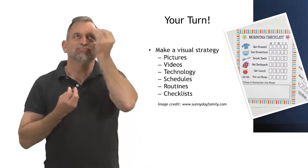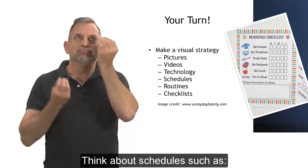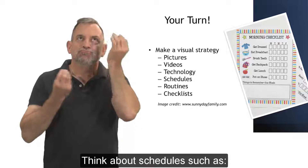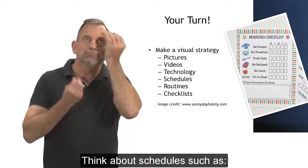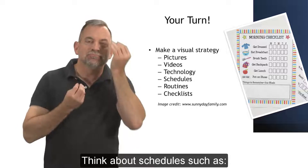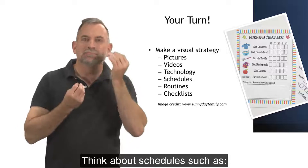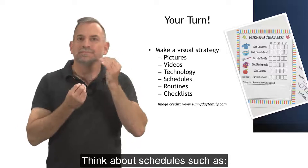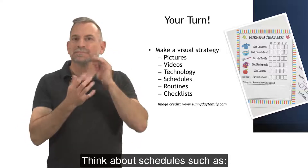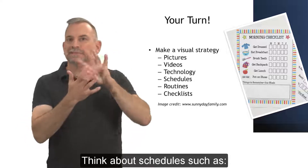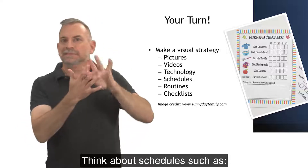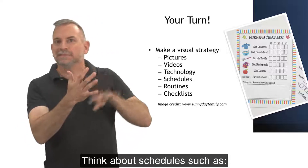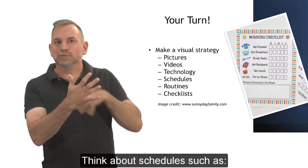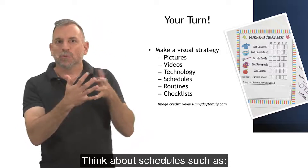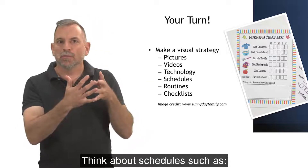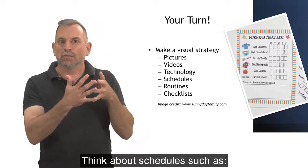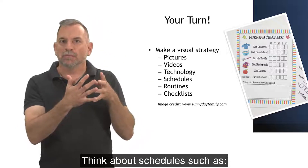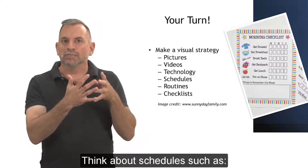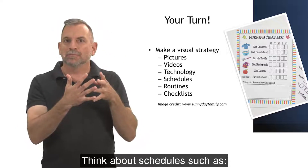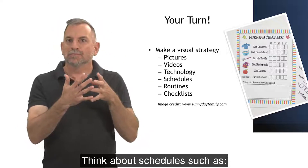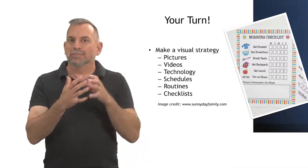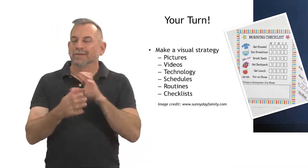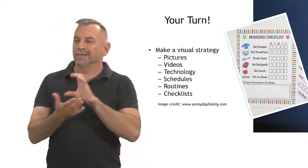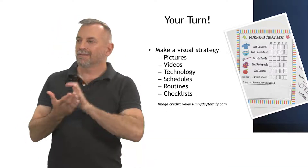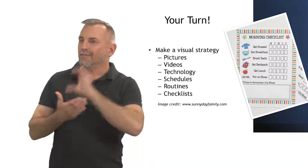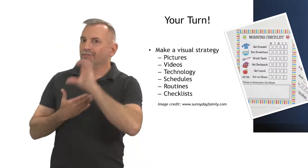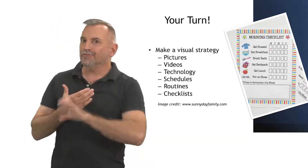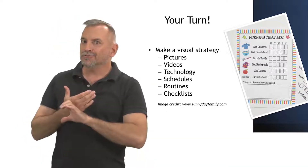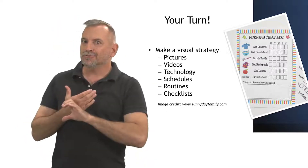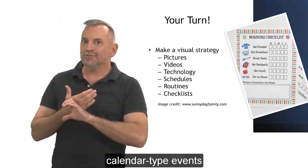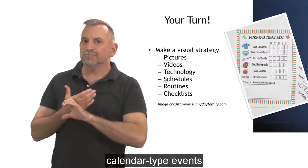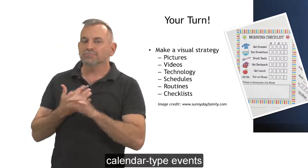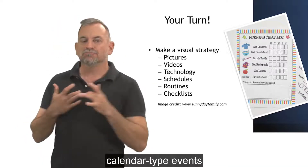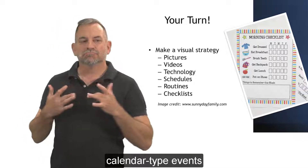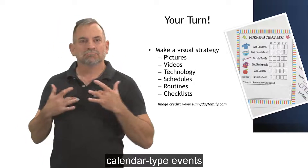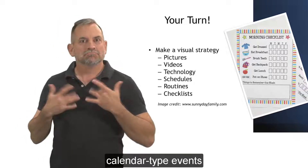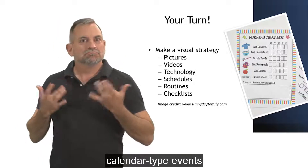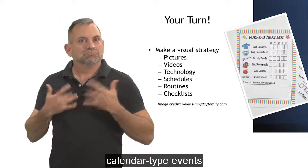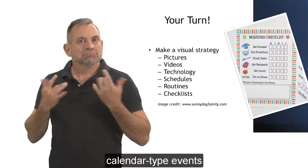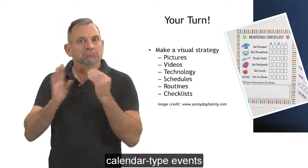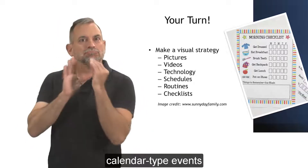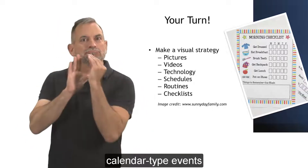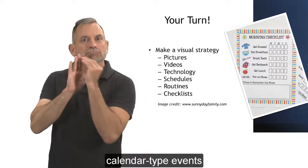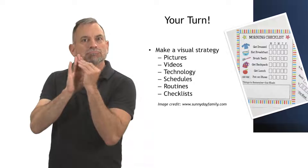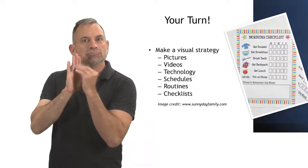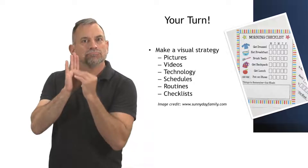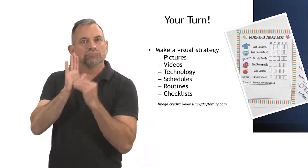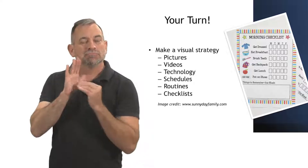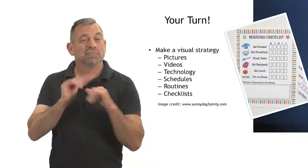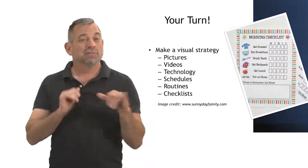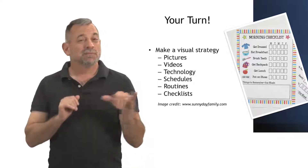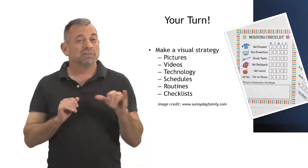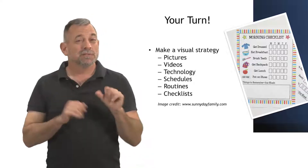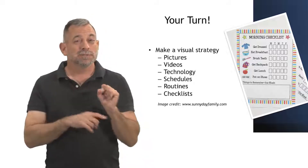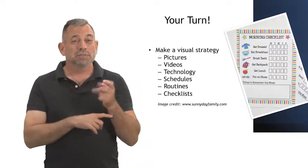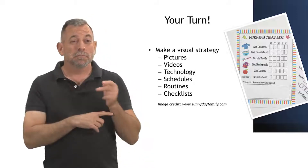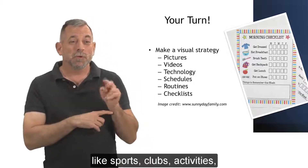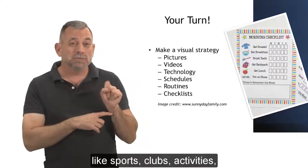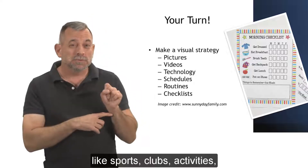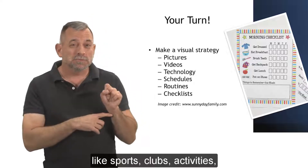Think about schedules such as calendar-type events like